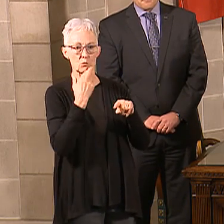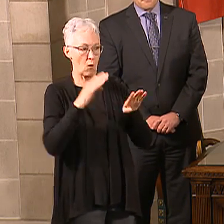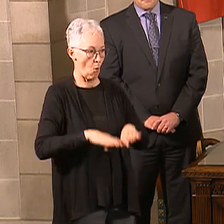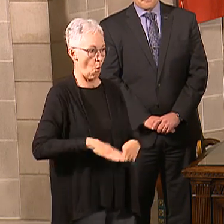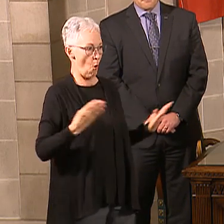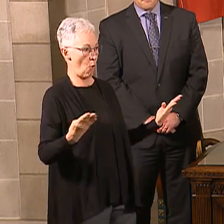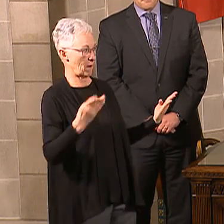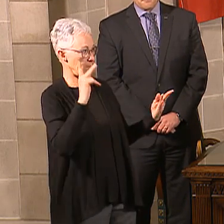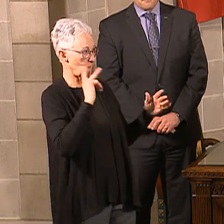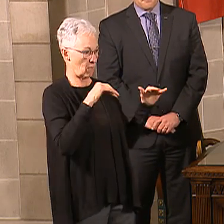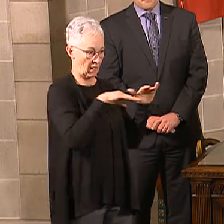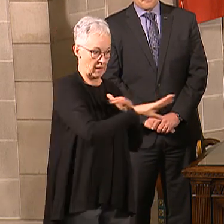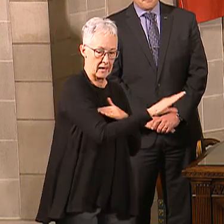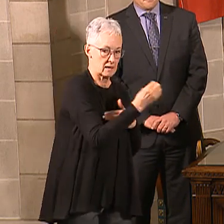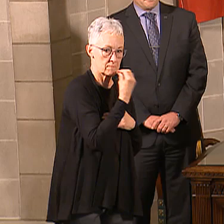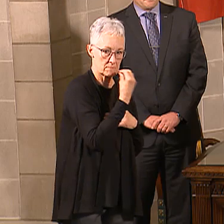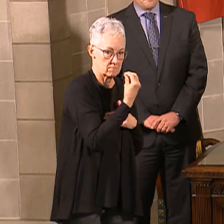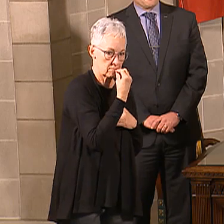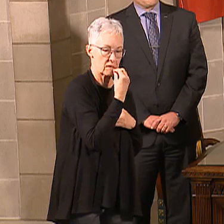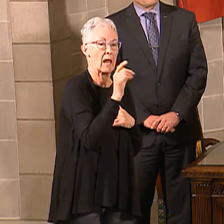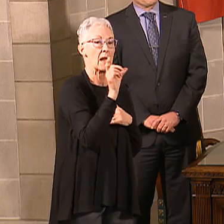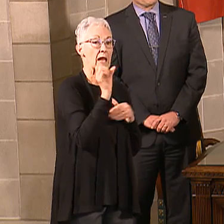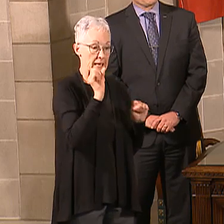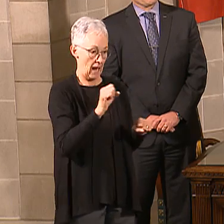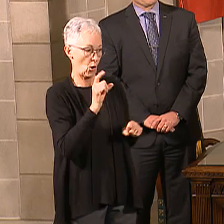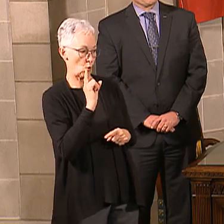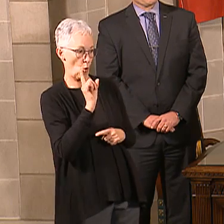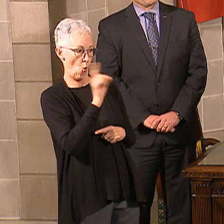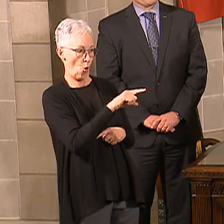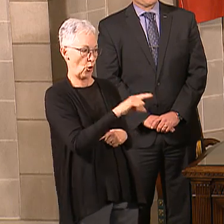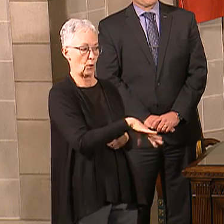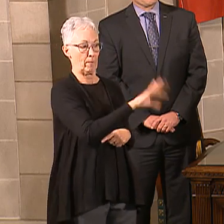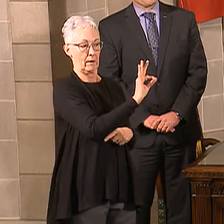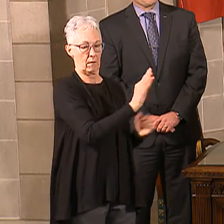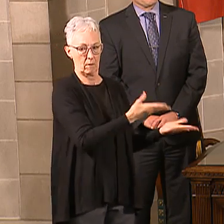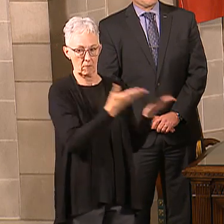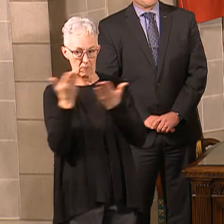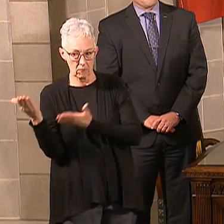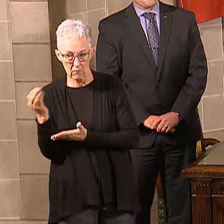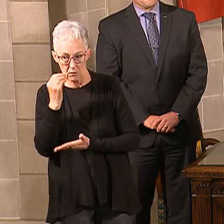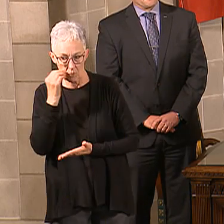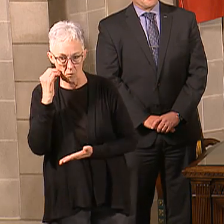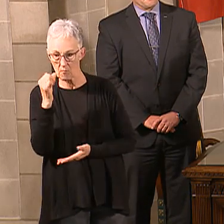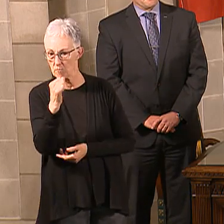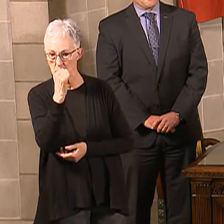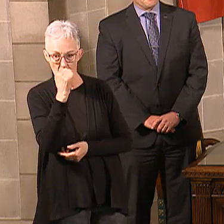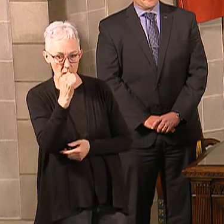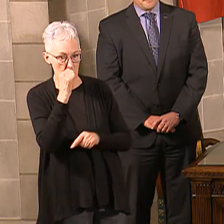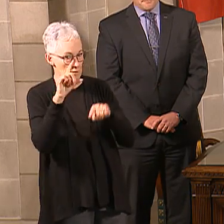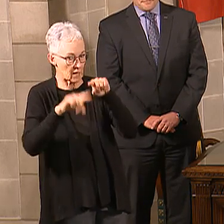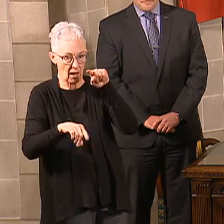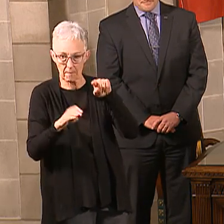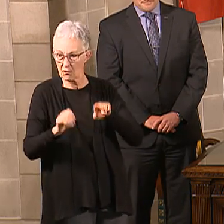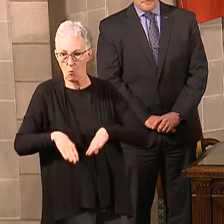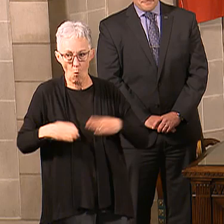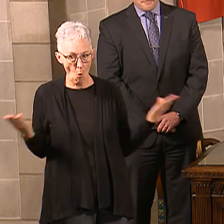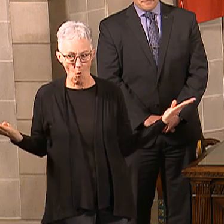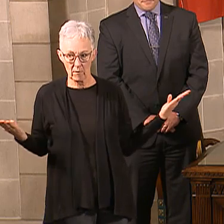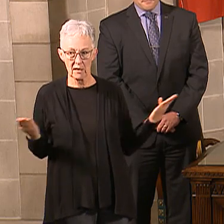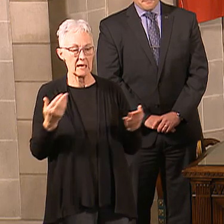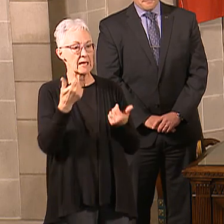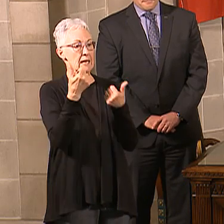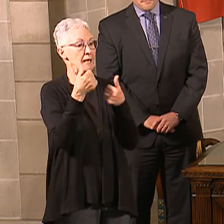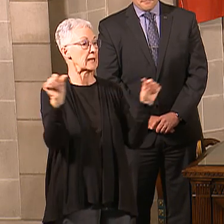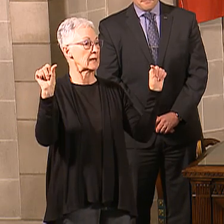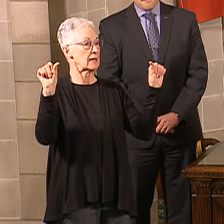drive-through. Bars cannot be open, they can do take-out or delivery package, but they can't be open. And all public gatherings are